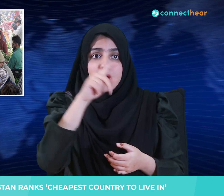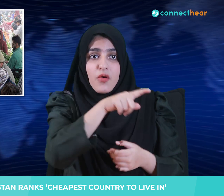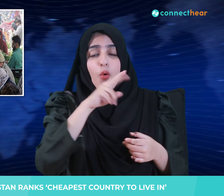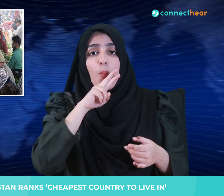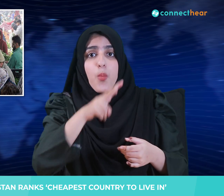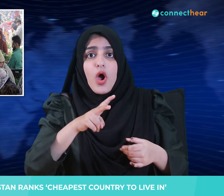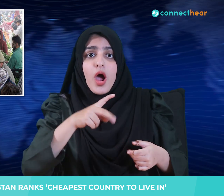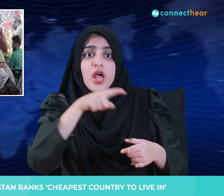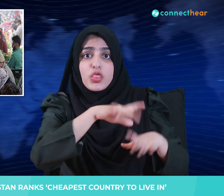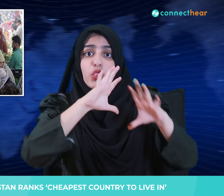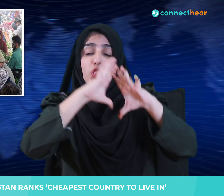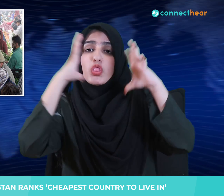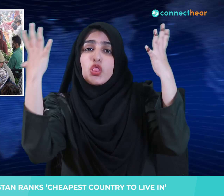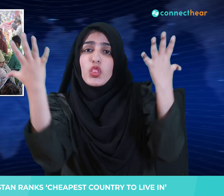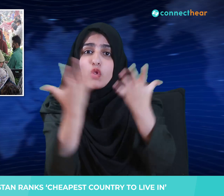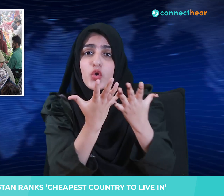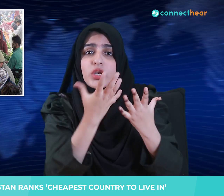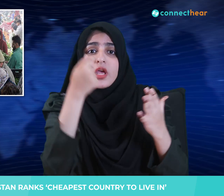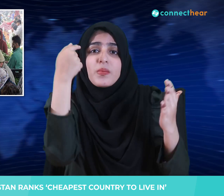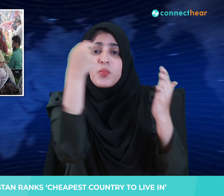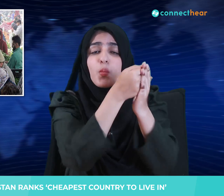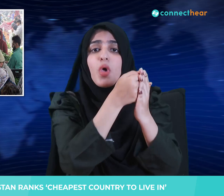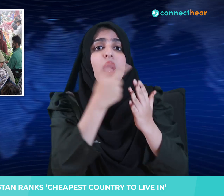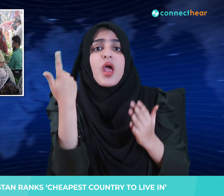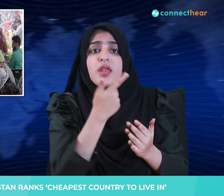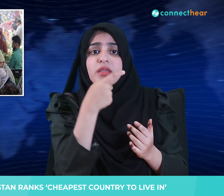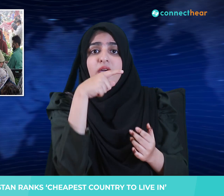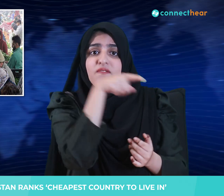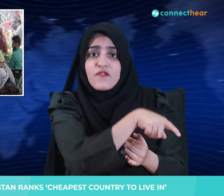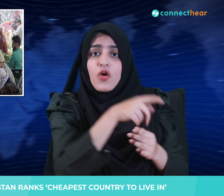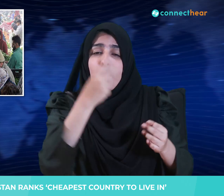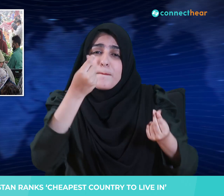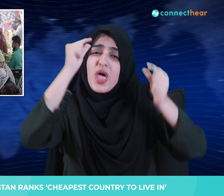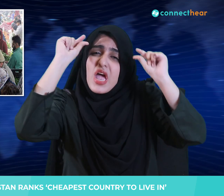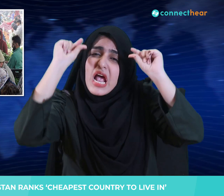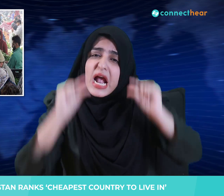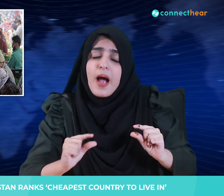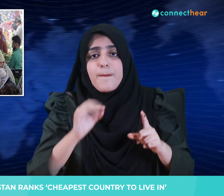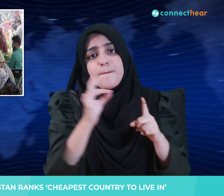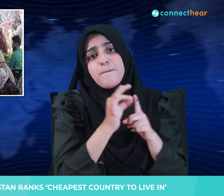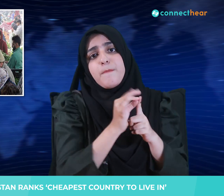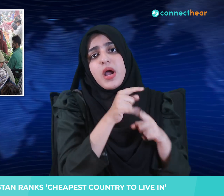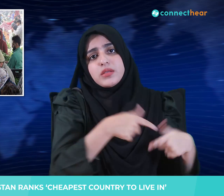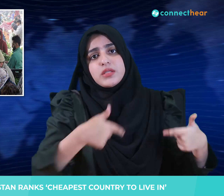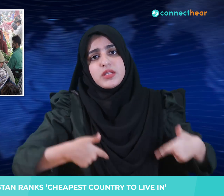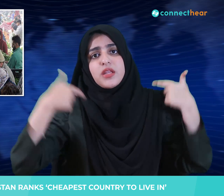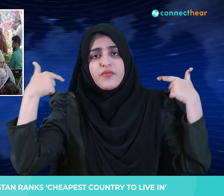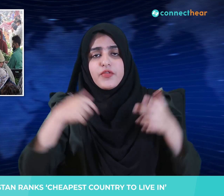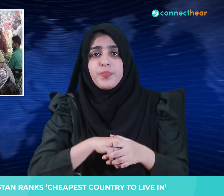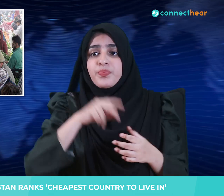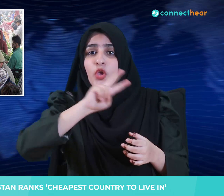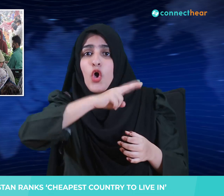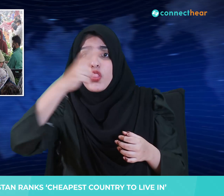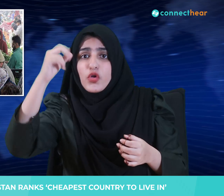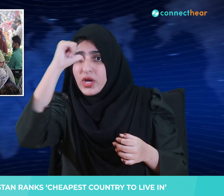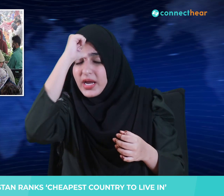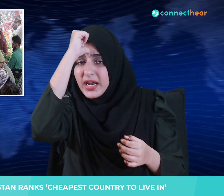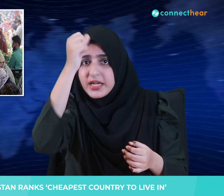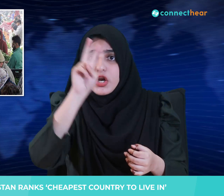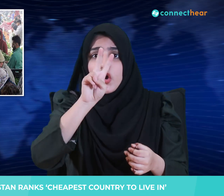cost of living index showing 18.58, followed by Afghanistan 24.51 and India